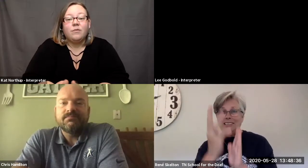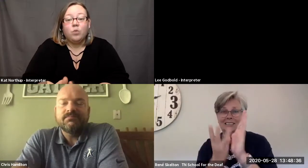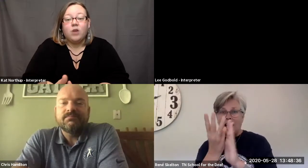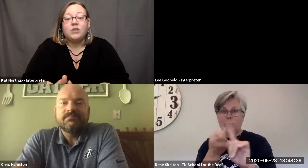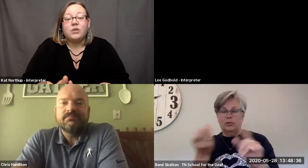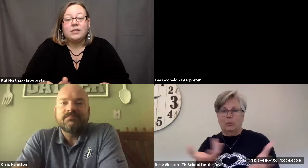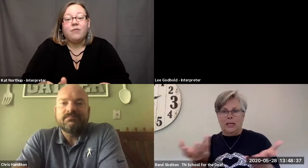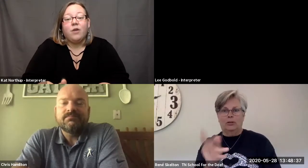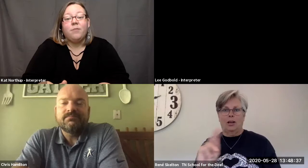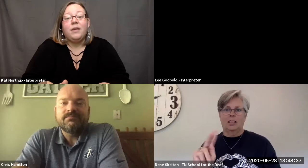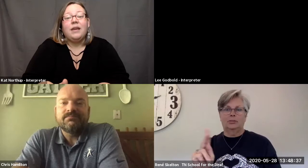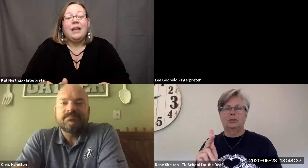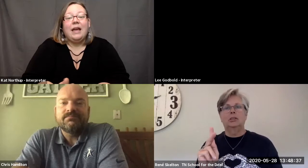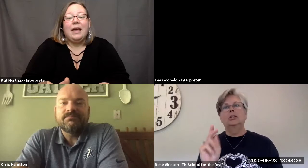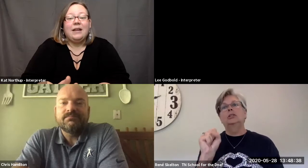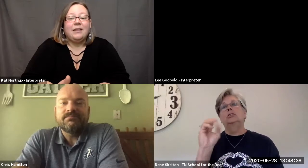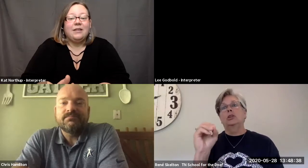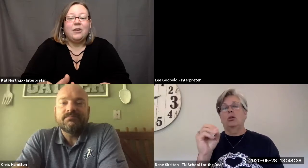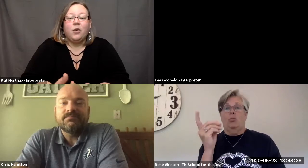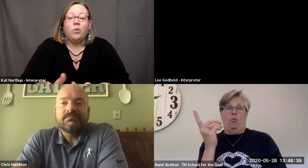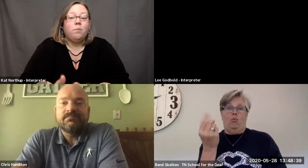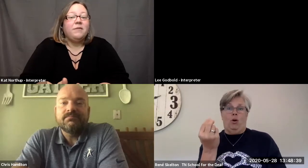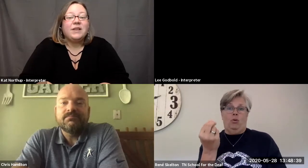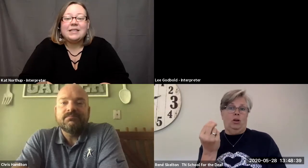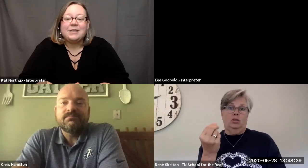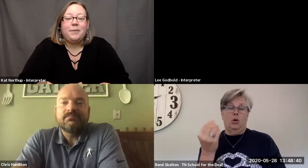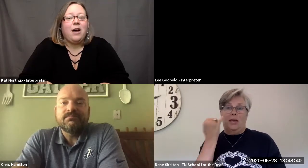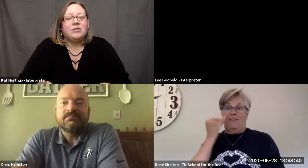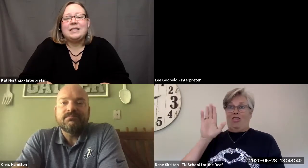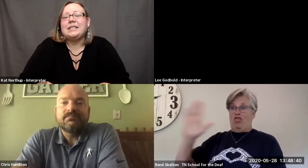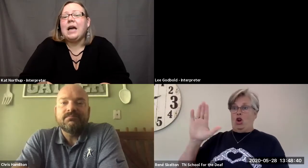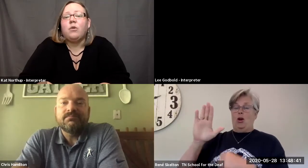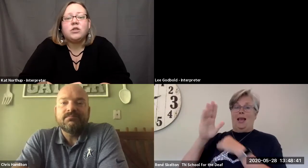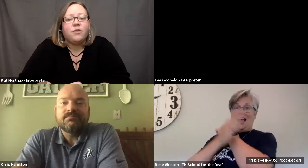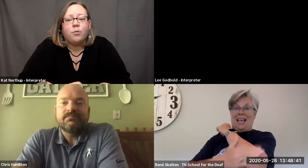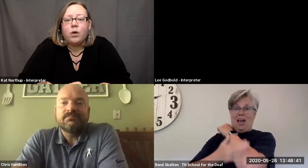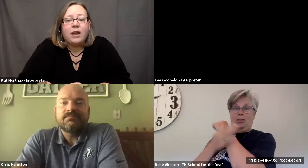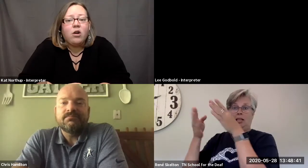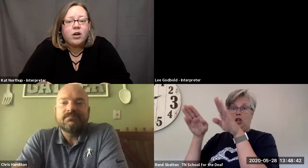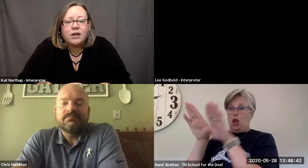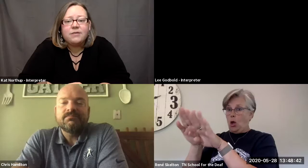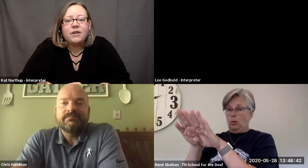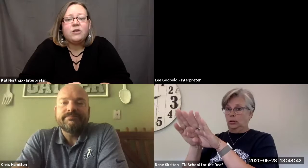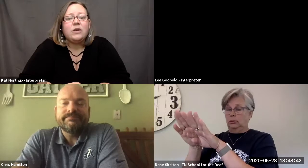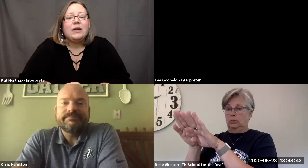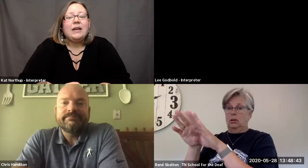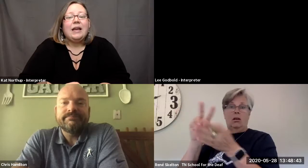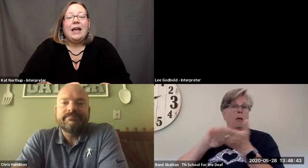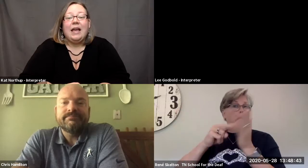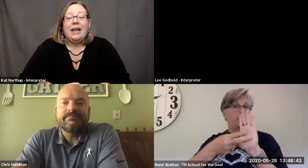where our students come from. And, Memphis is about 6 hours from where we are in Knoxville. And